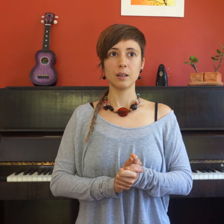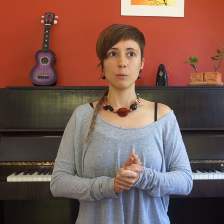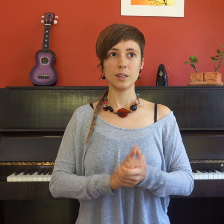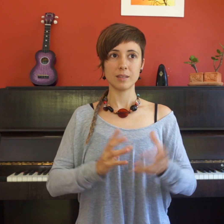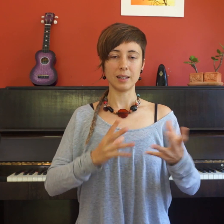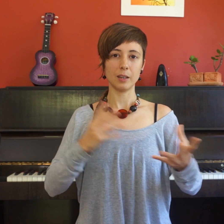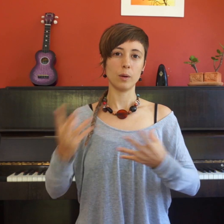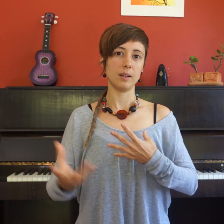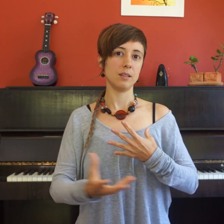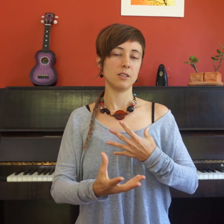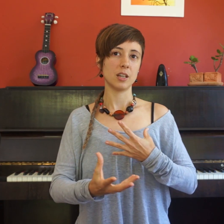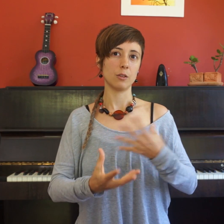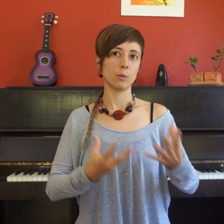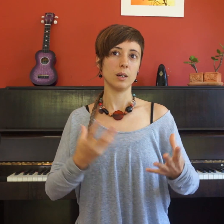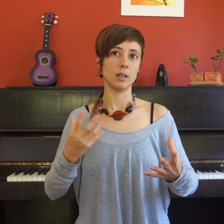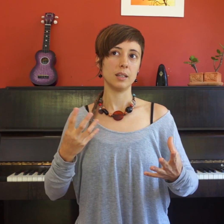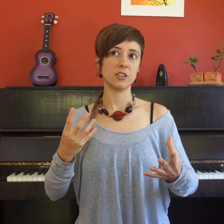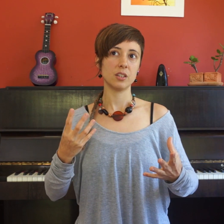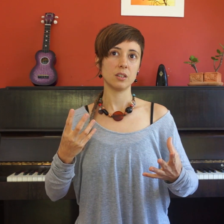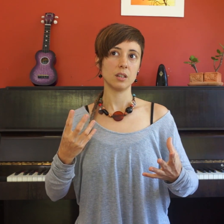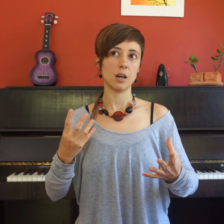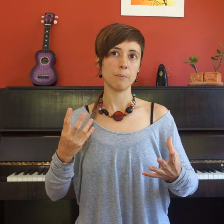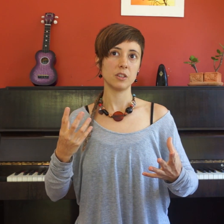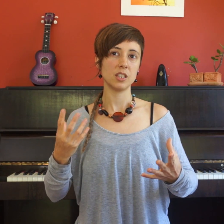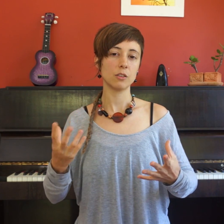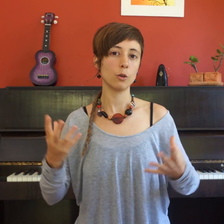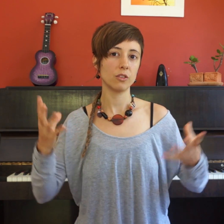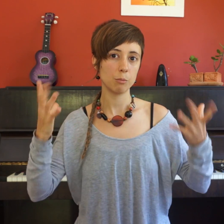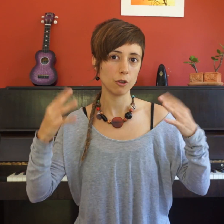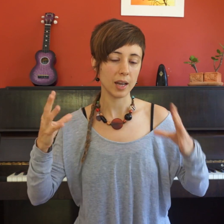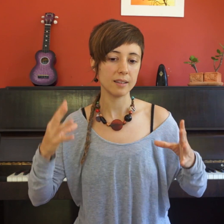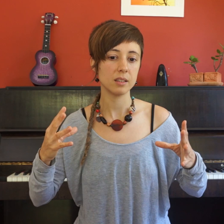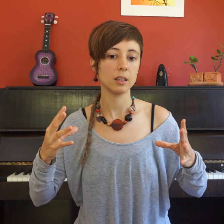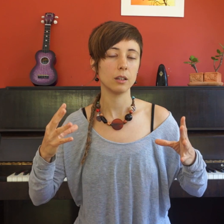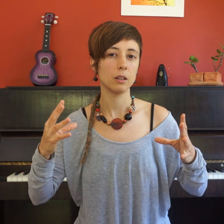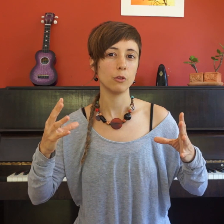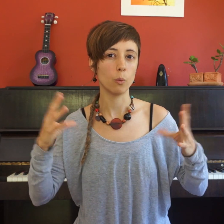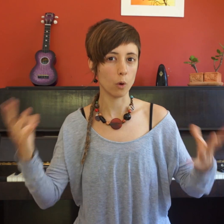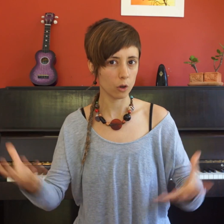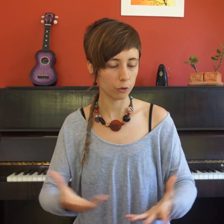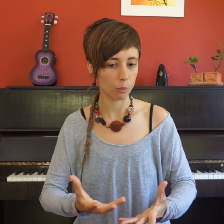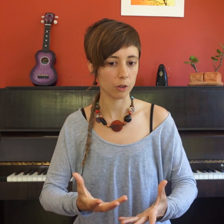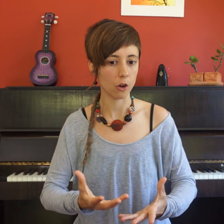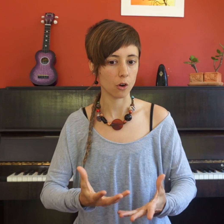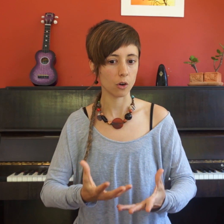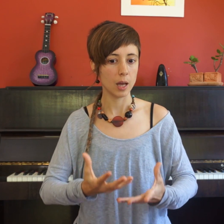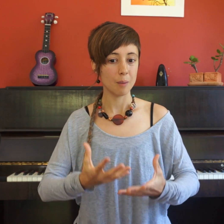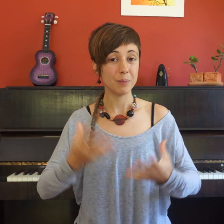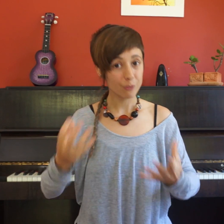With sign language as well, she's conceptualizing the world around her before